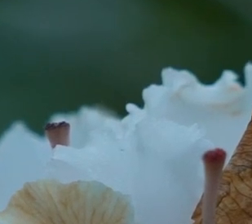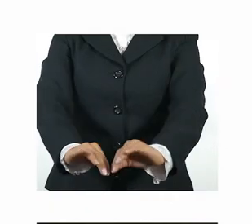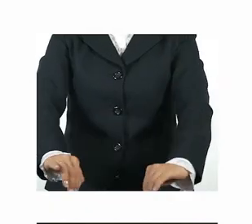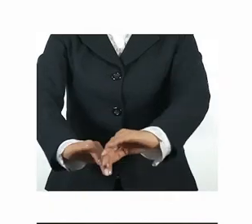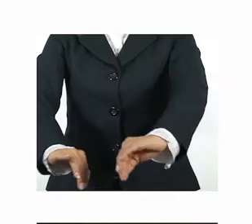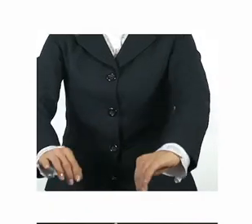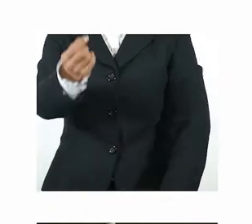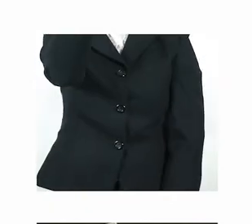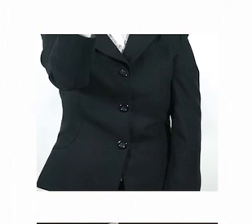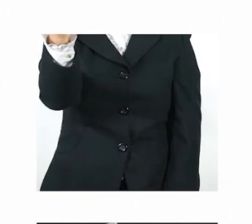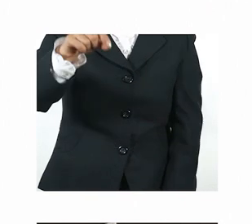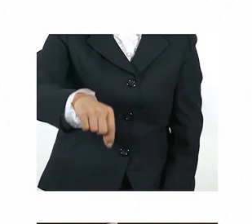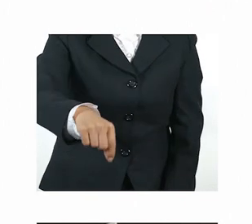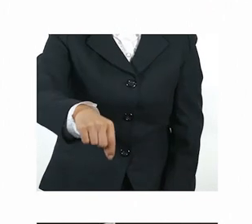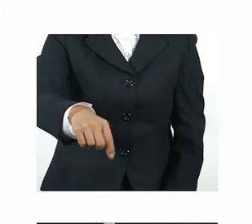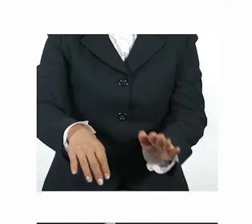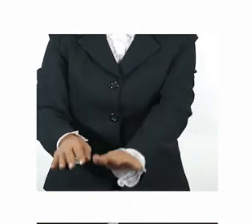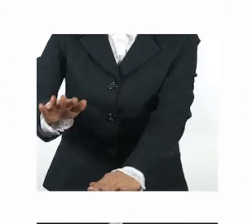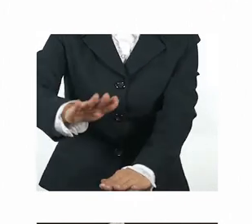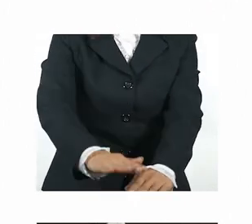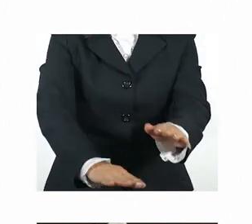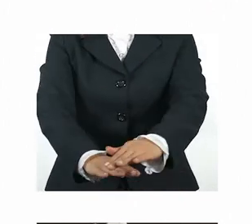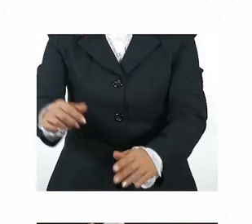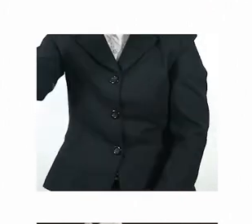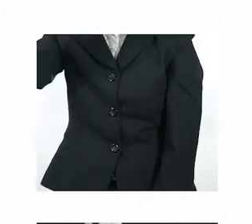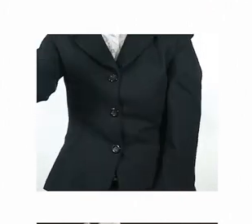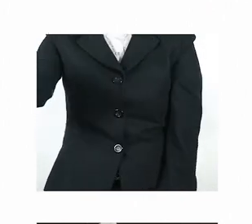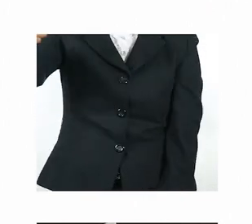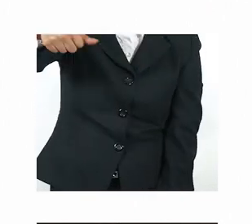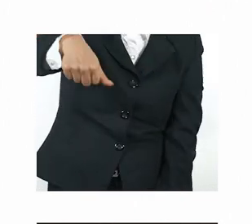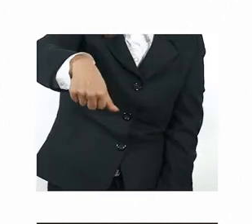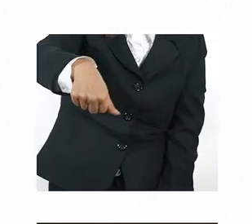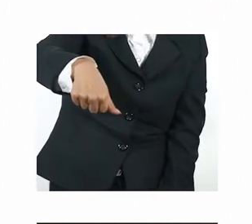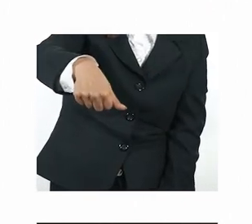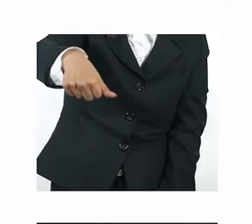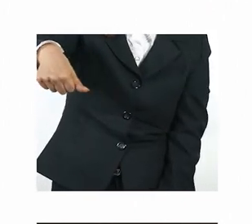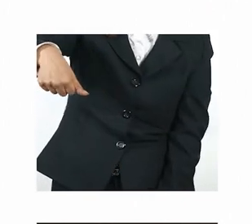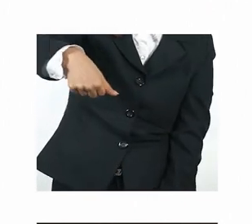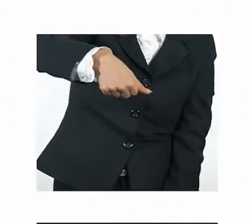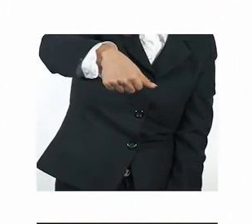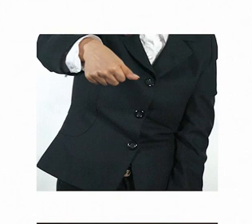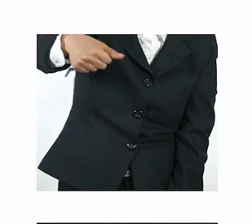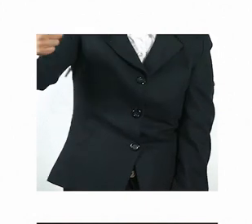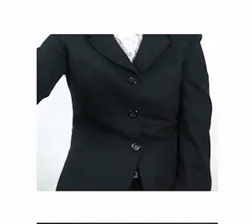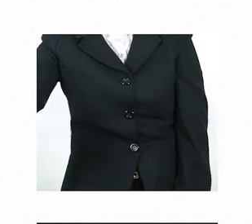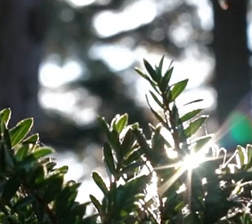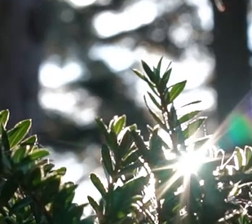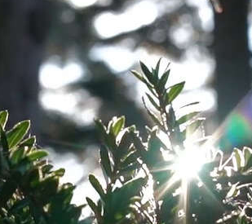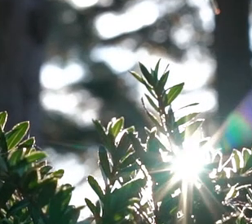my artistic practice is to clear some space plant a seed and encourage the taller trees to let